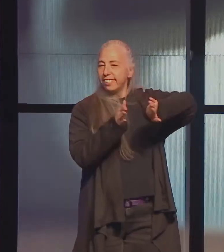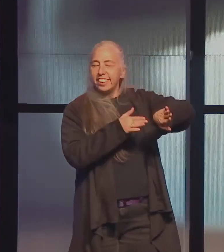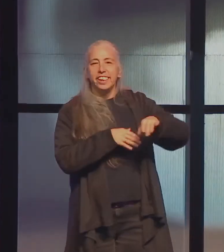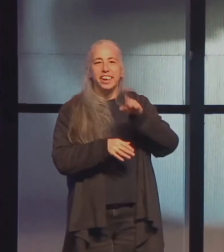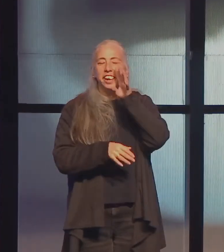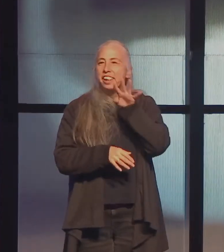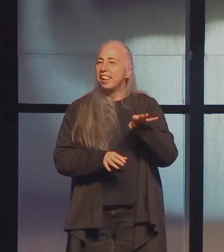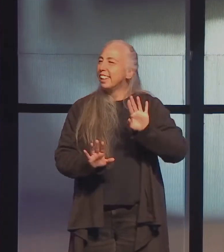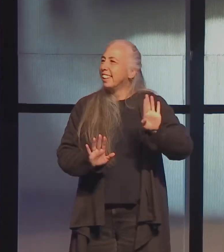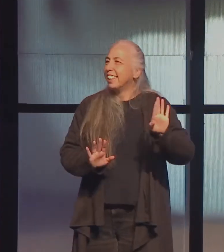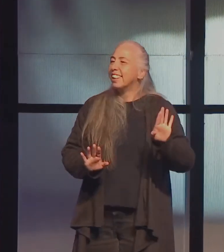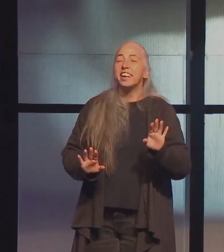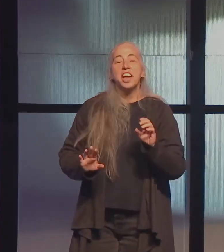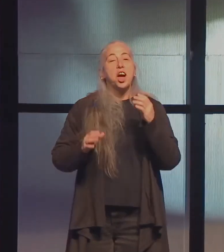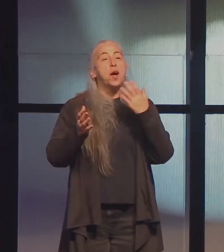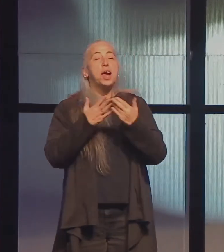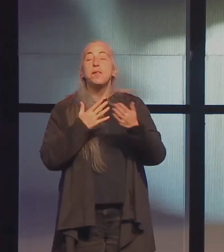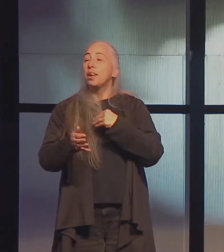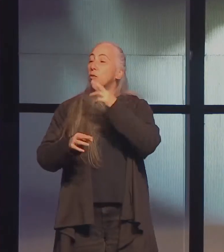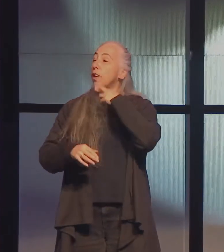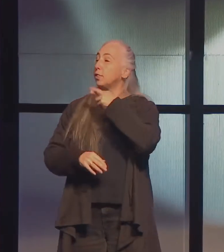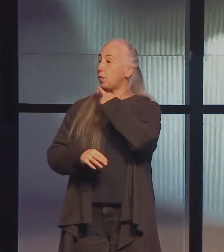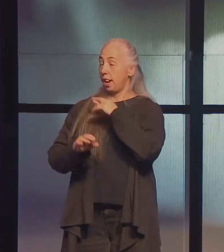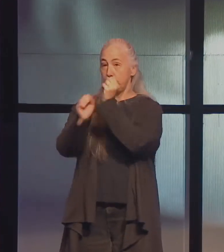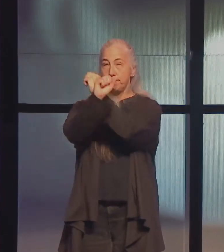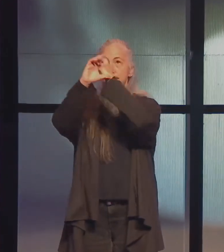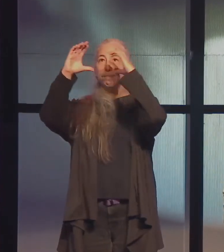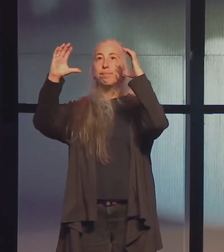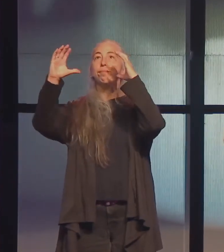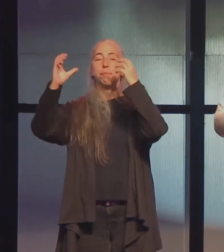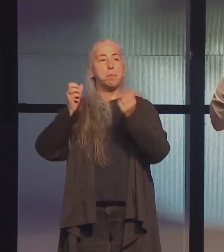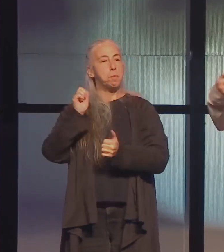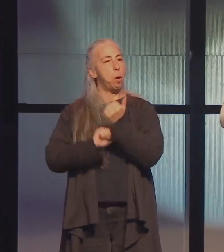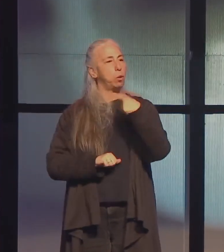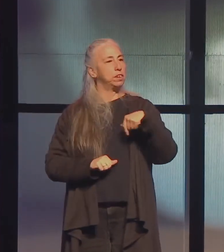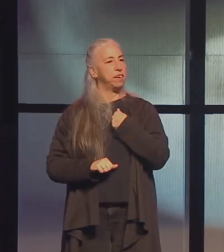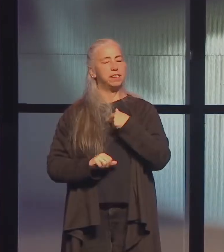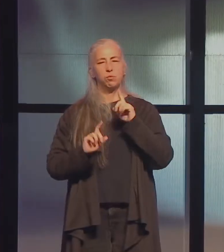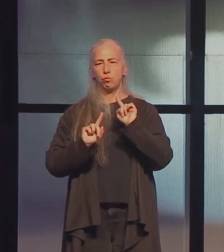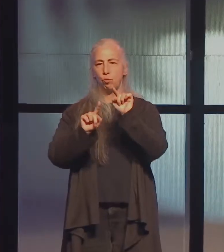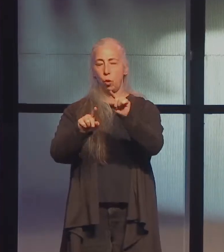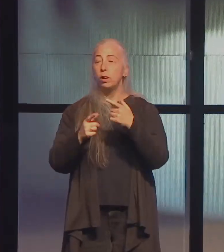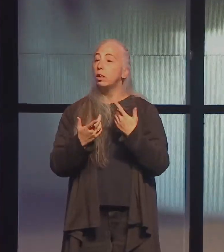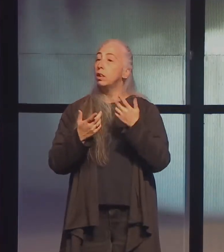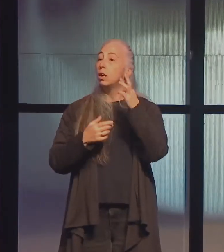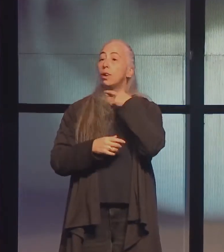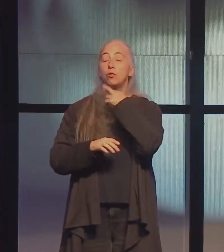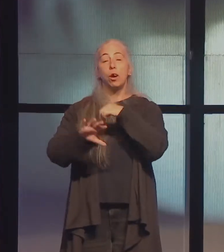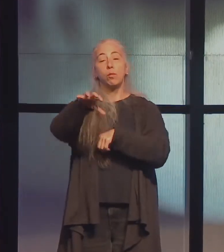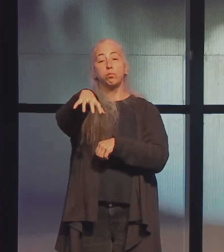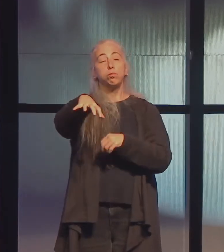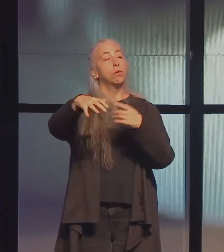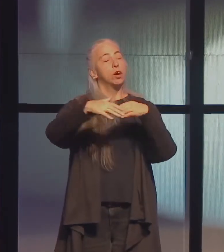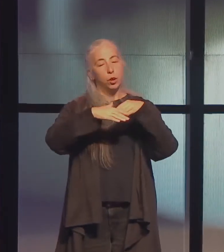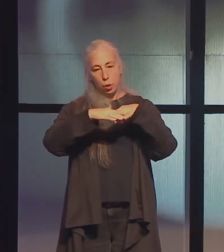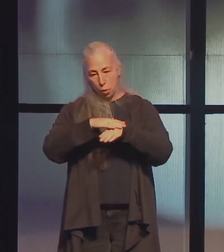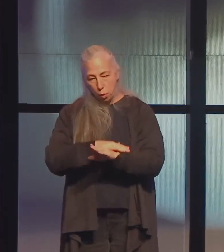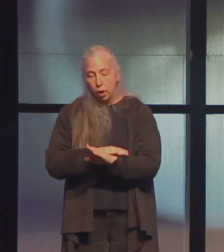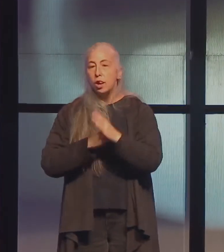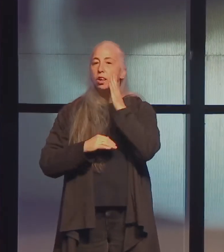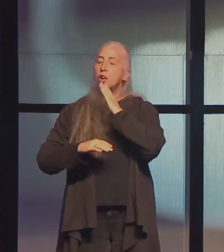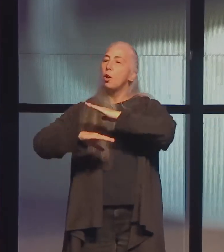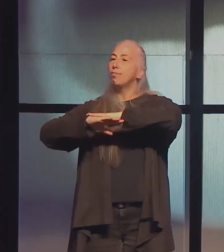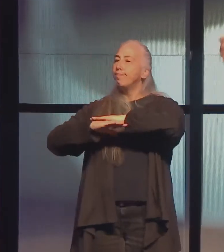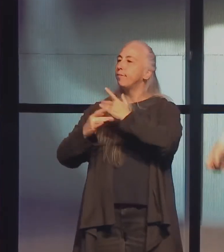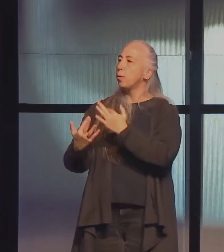So think about a restaurant. Most of us have been to a restaurant. Traditionally, you walk into a restaurant and you just kind of know the drill. You go to the counter,